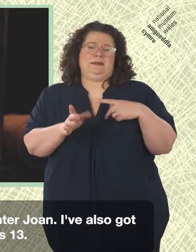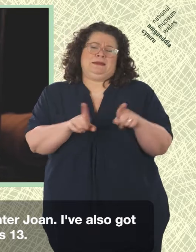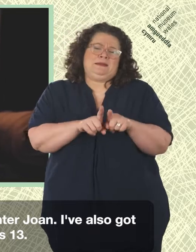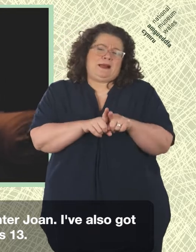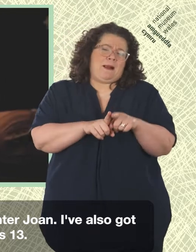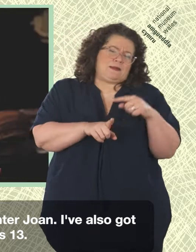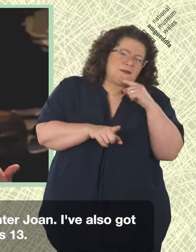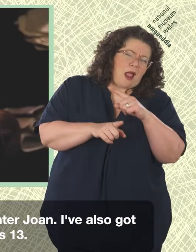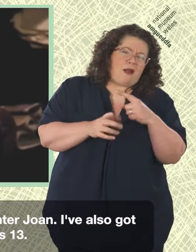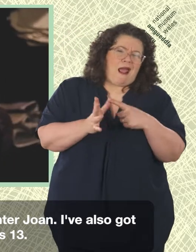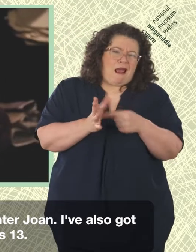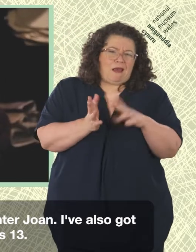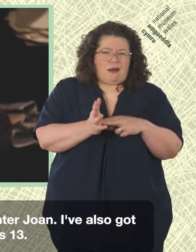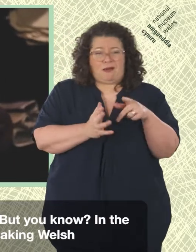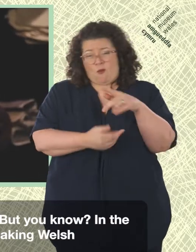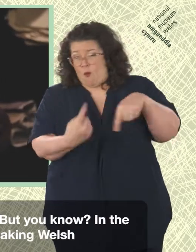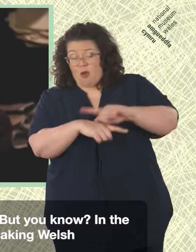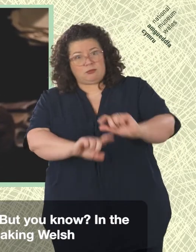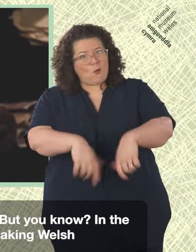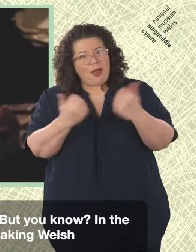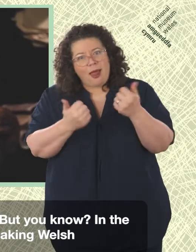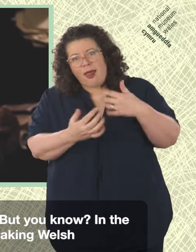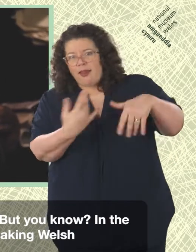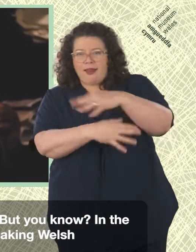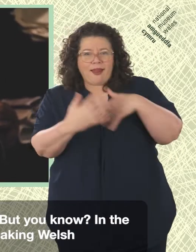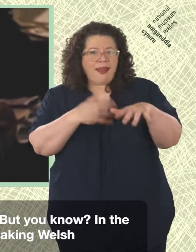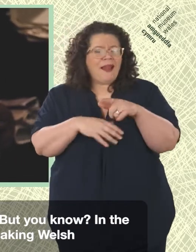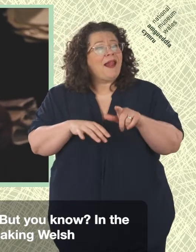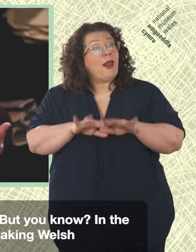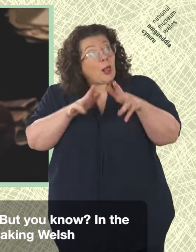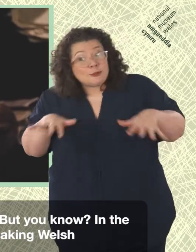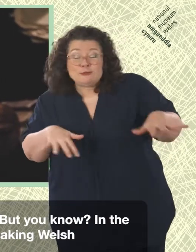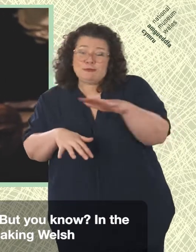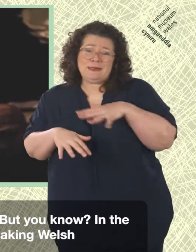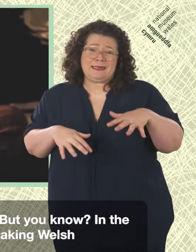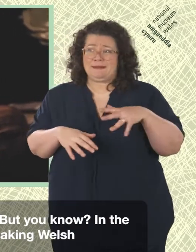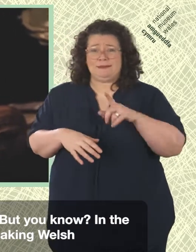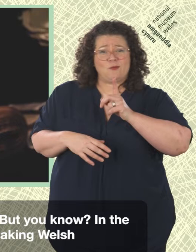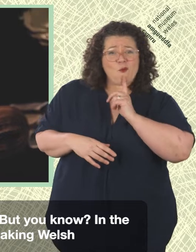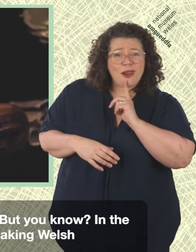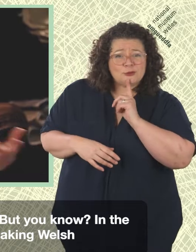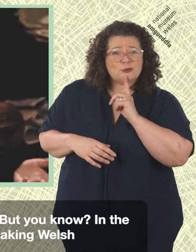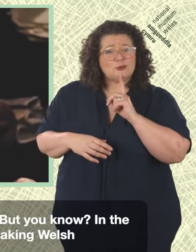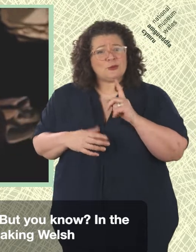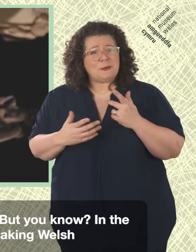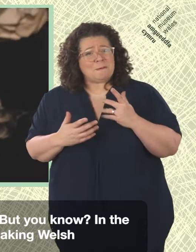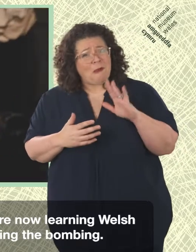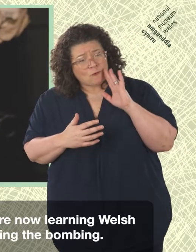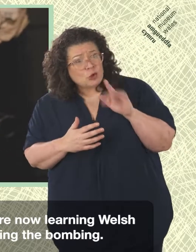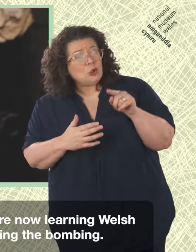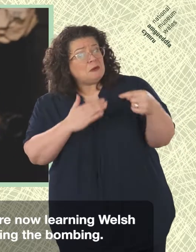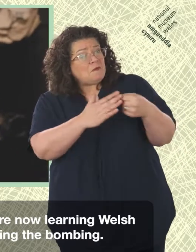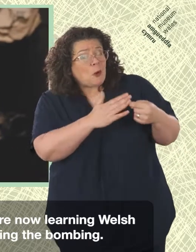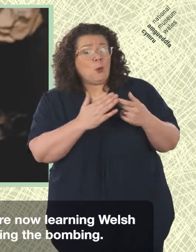also got a son, Alan, and he's 13. Fortunately, they get on really well. But in the countryside, they're all speaking Welsh